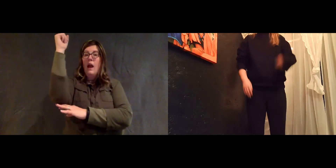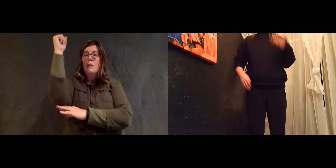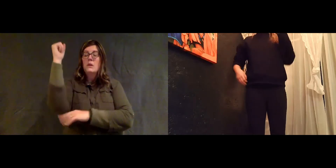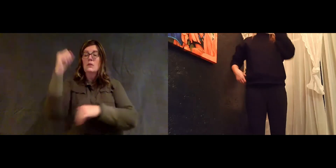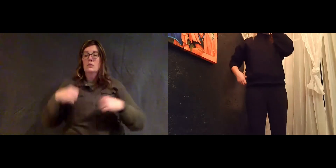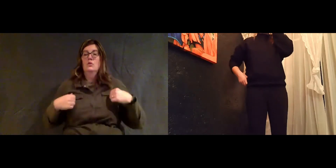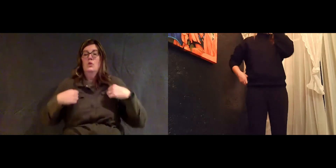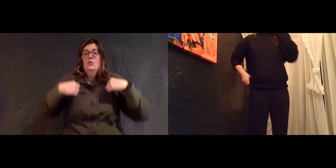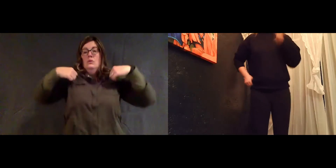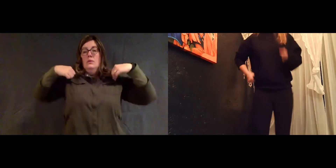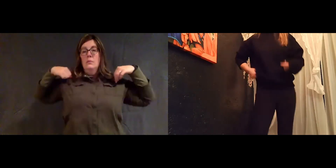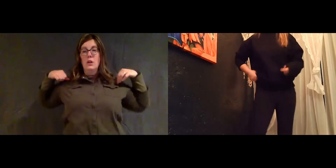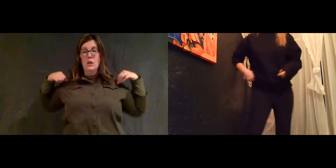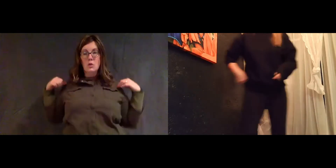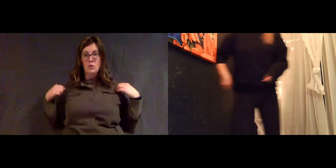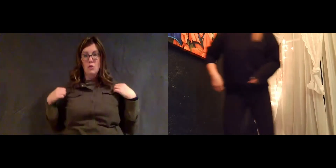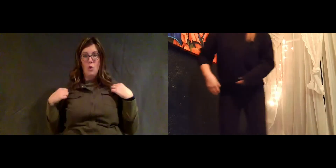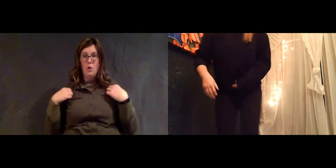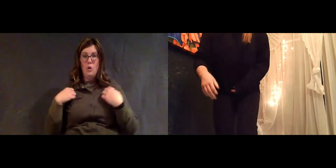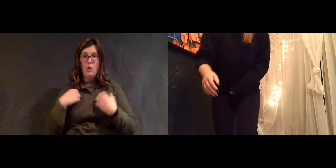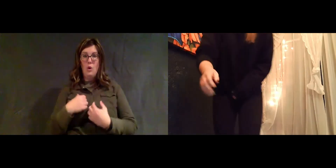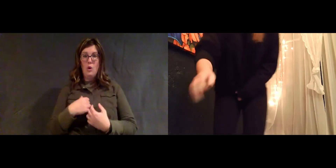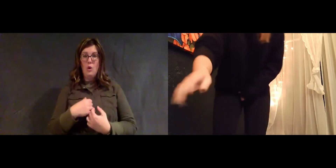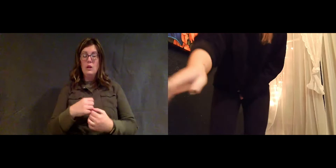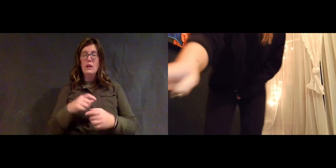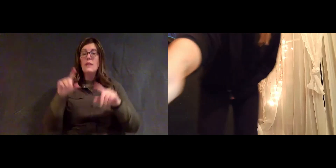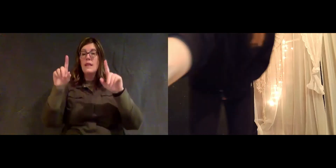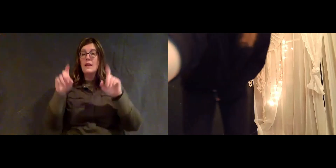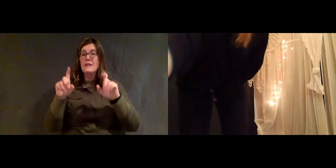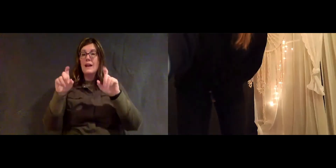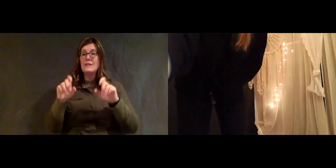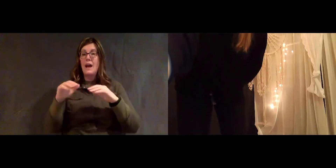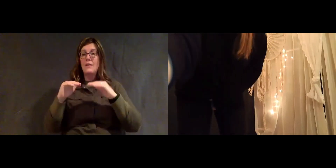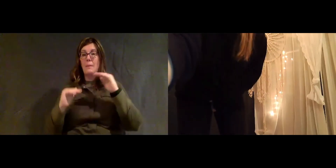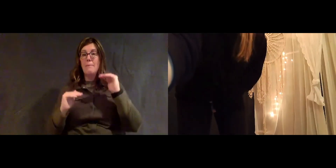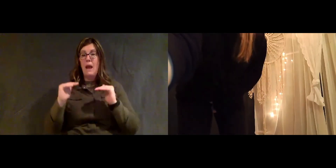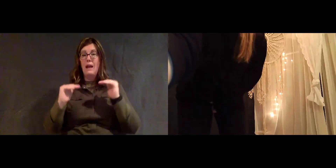roll. And we're gonna test out our balance here for the day.